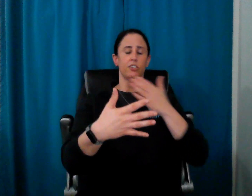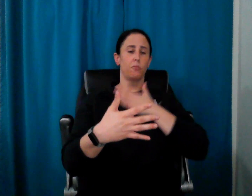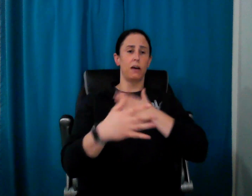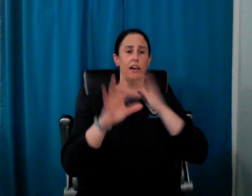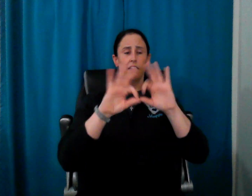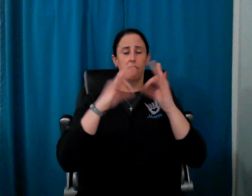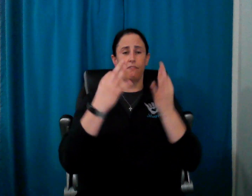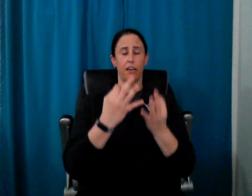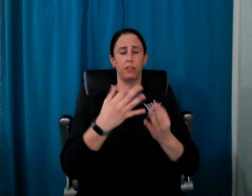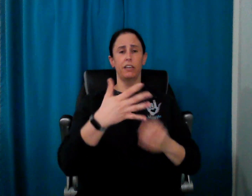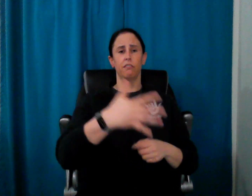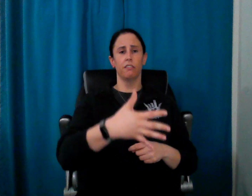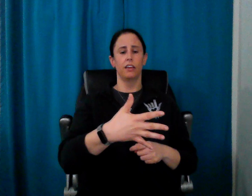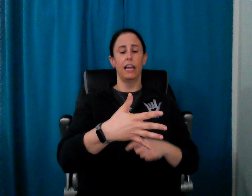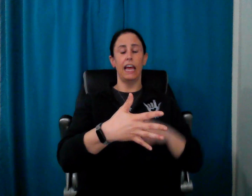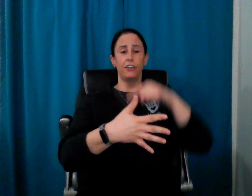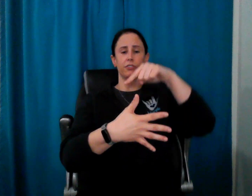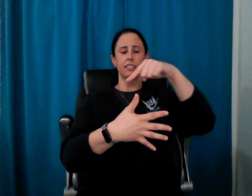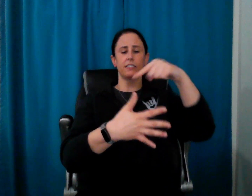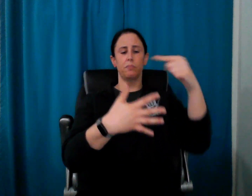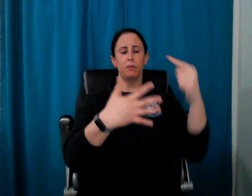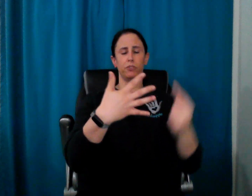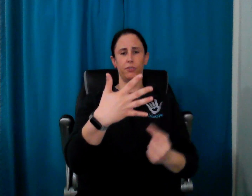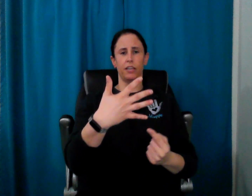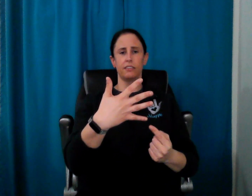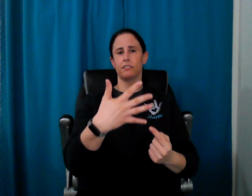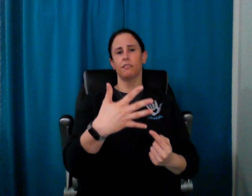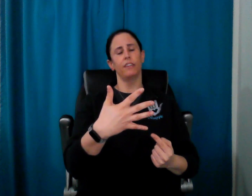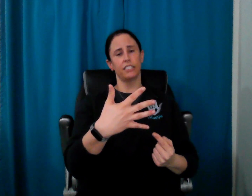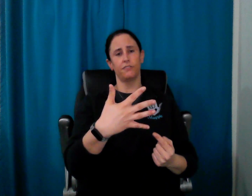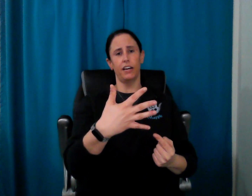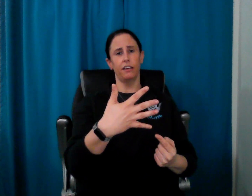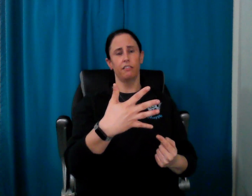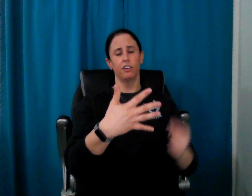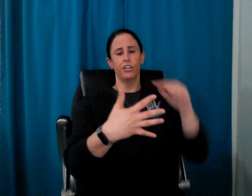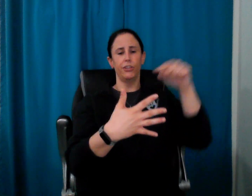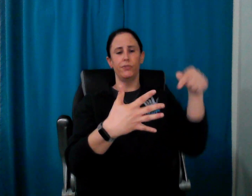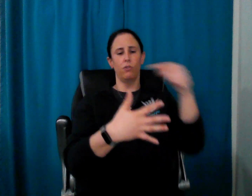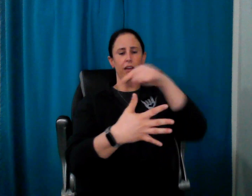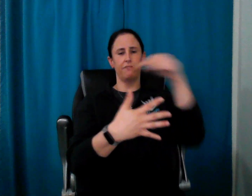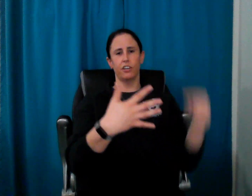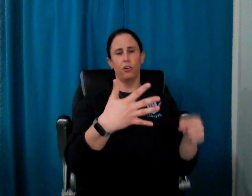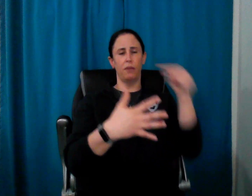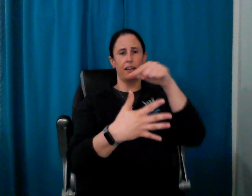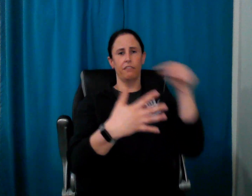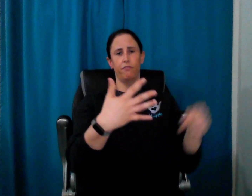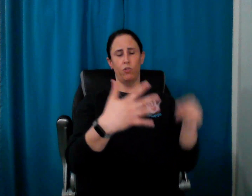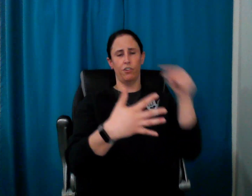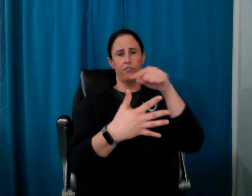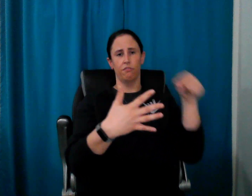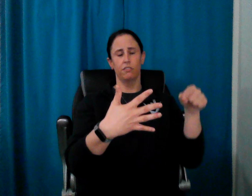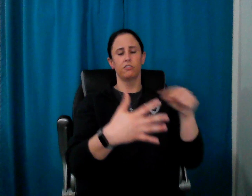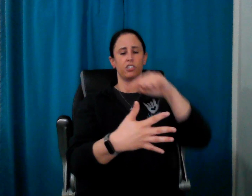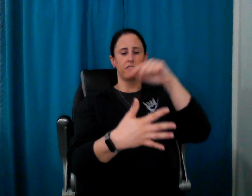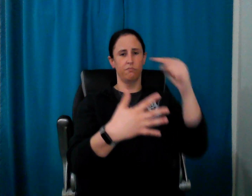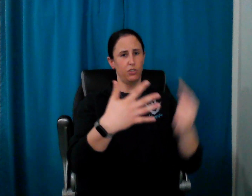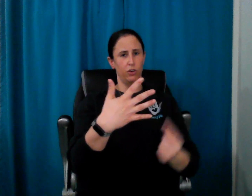So my family, and you'll see some people do this. That's fine. You don't have to go back and forth. Just do it